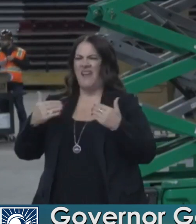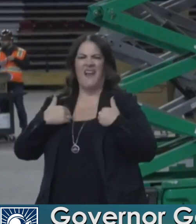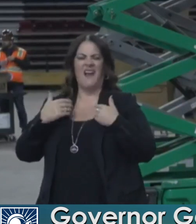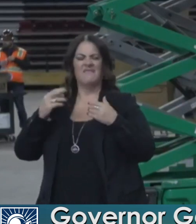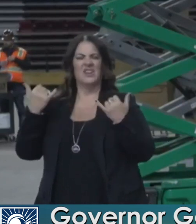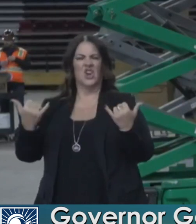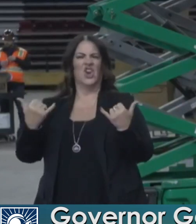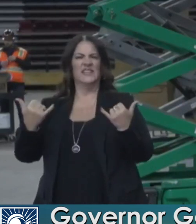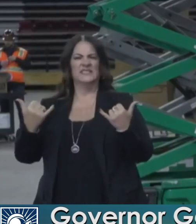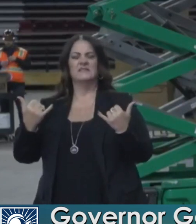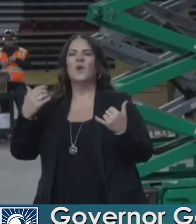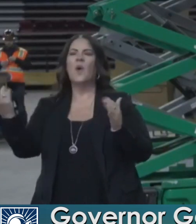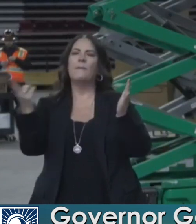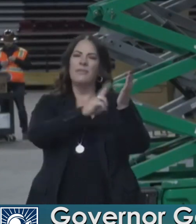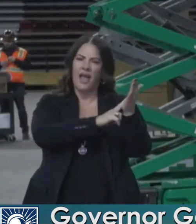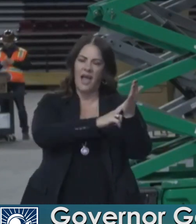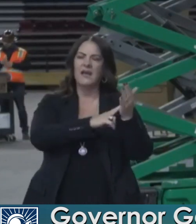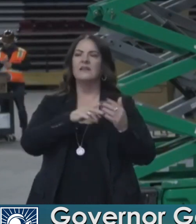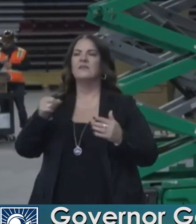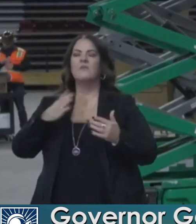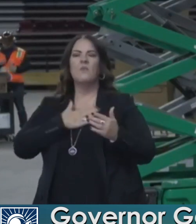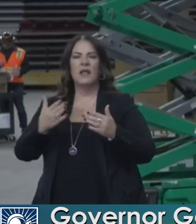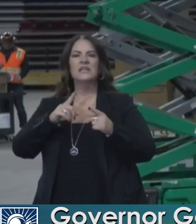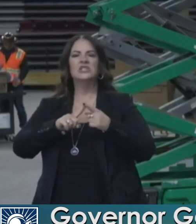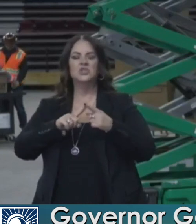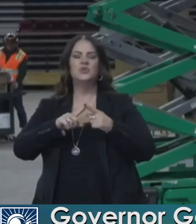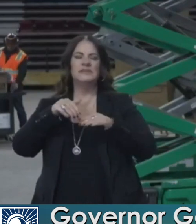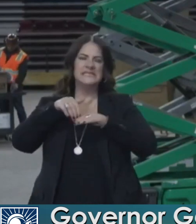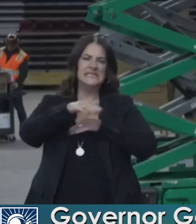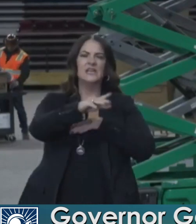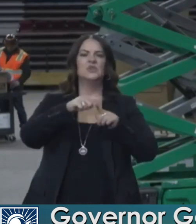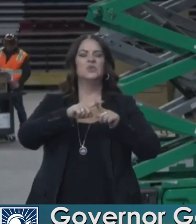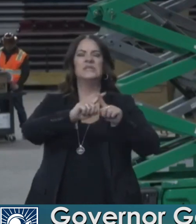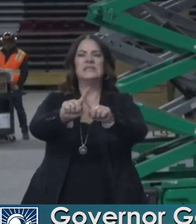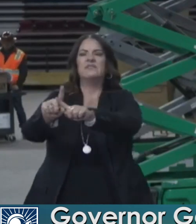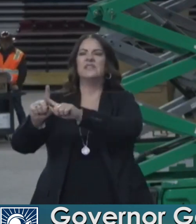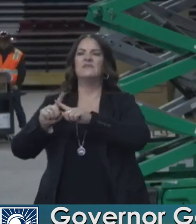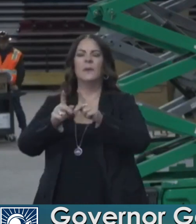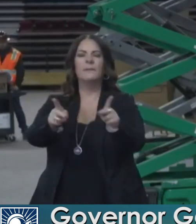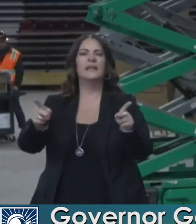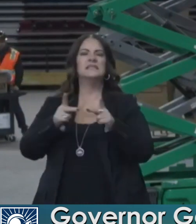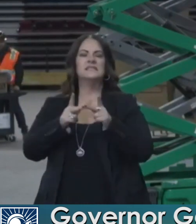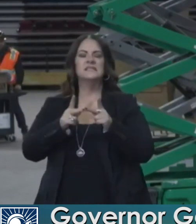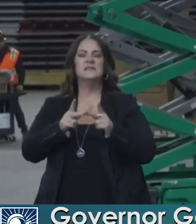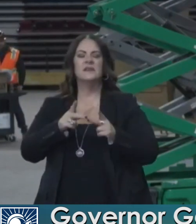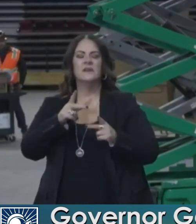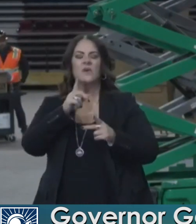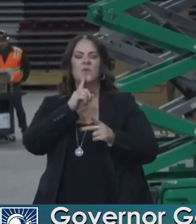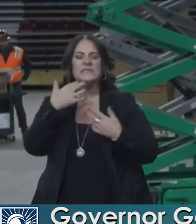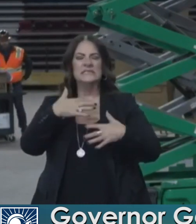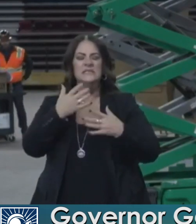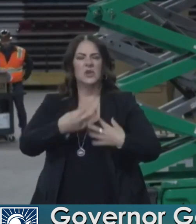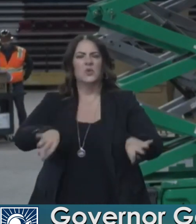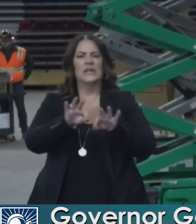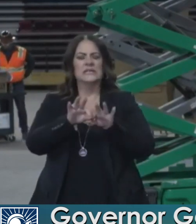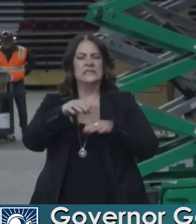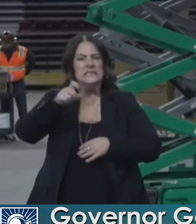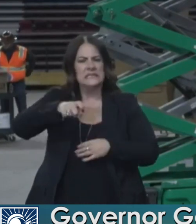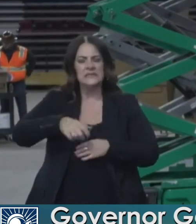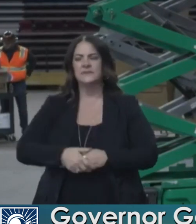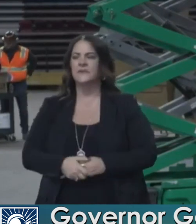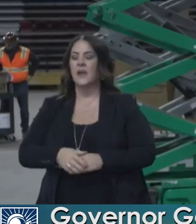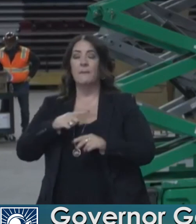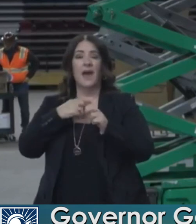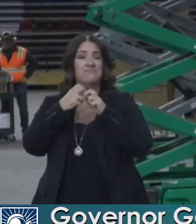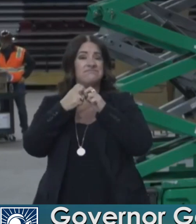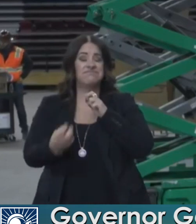to potentially be redeployed to more acute needs within the system. But it's still a jaw-dropping